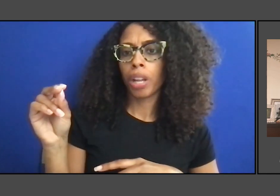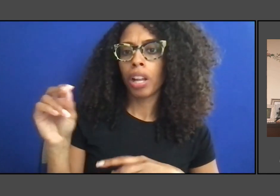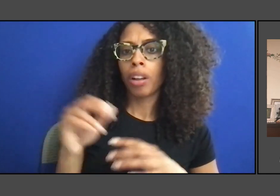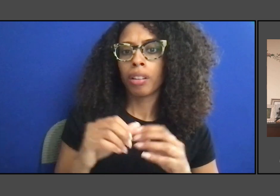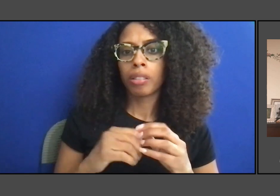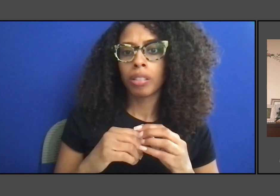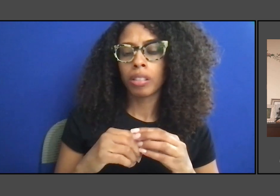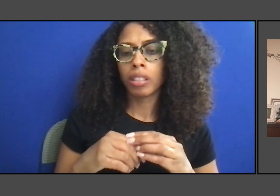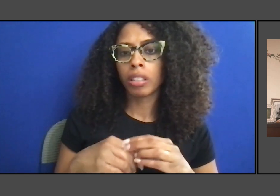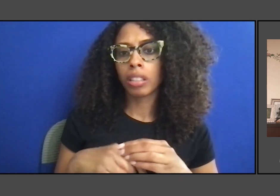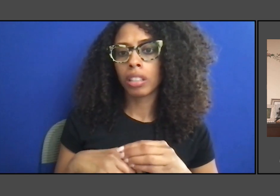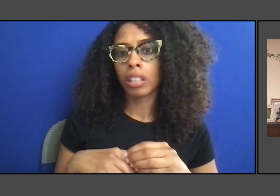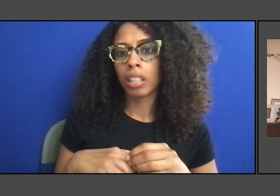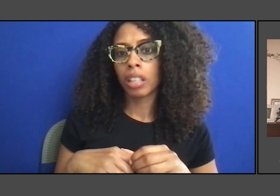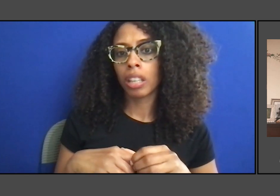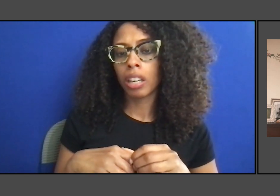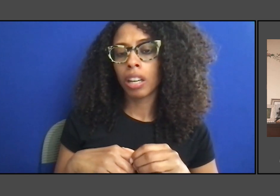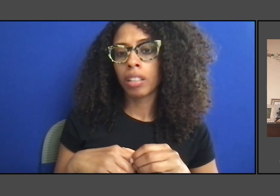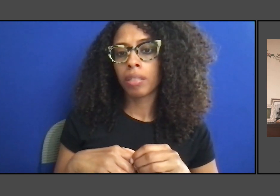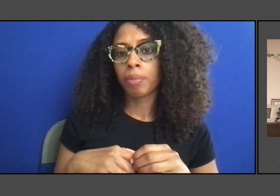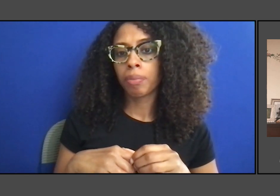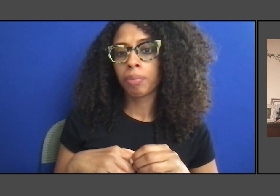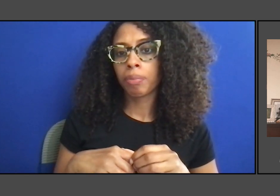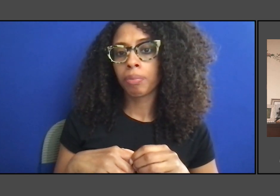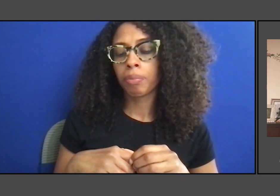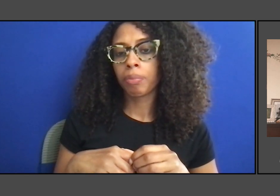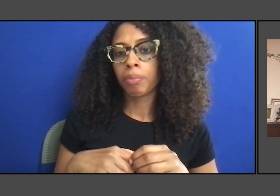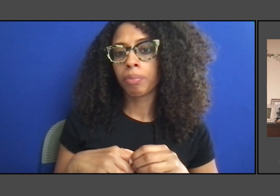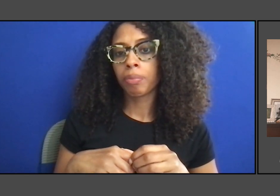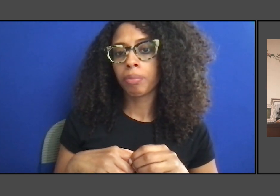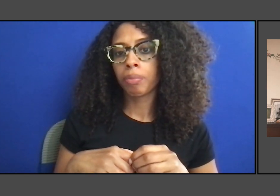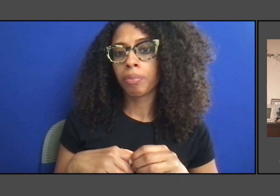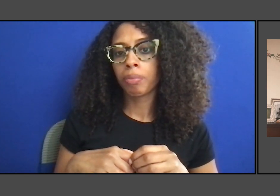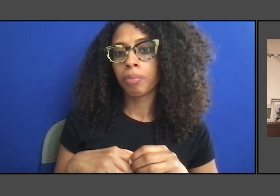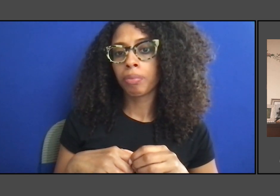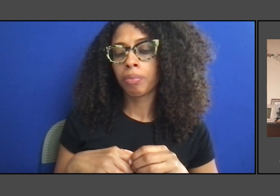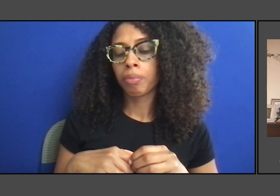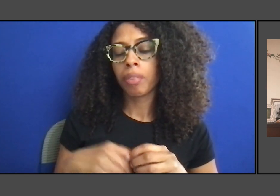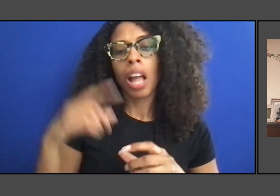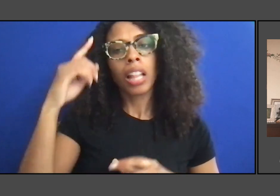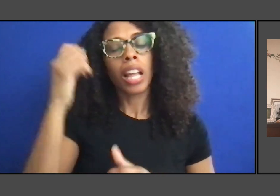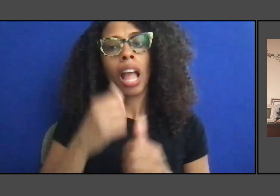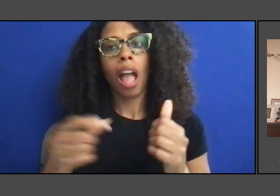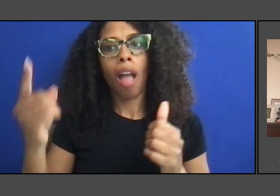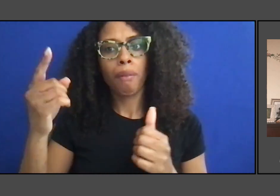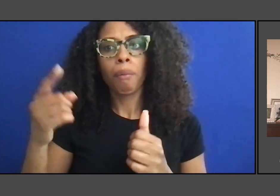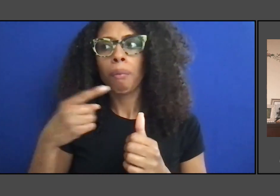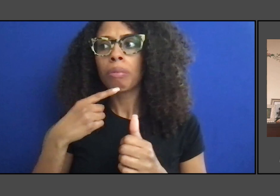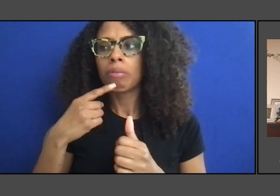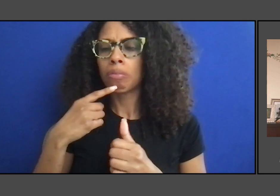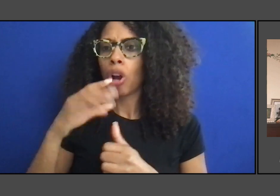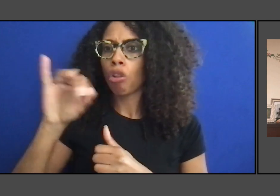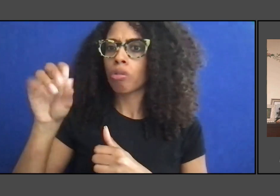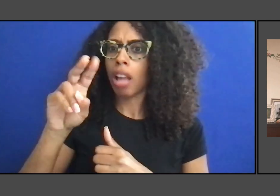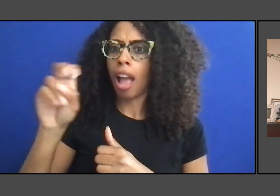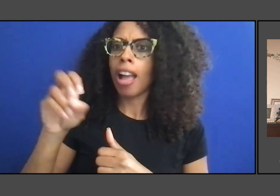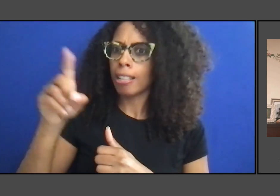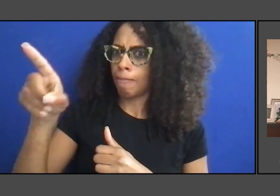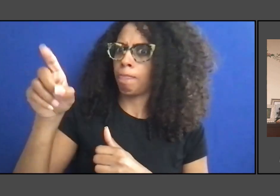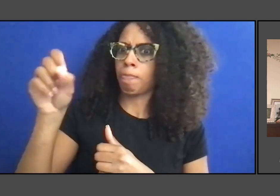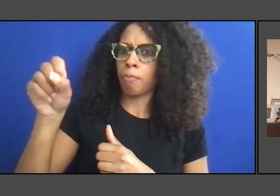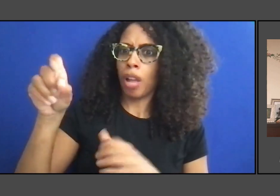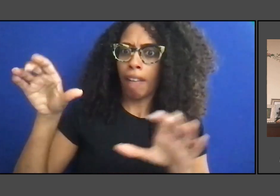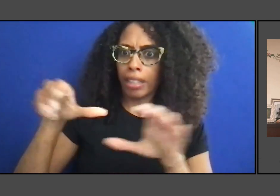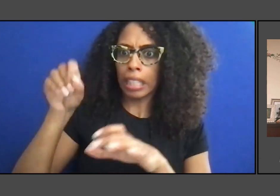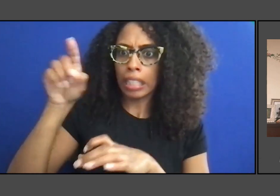everybody kind of gives jazz that credit, and I think it definitely shows us what's possible.